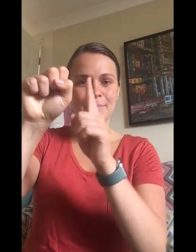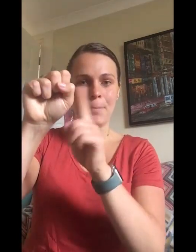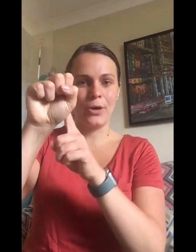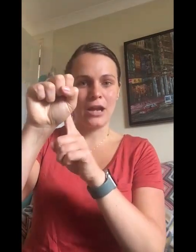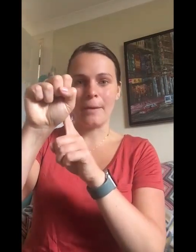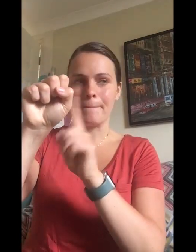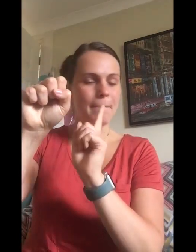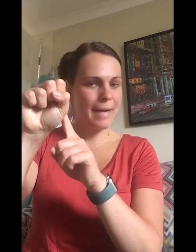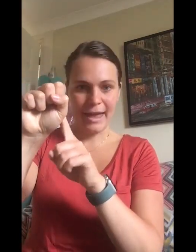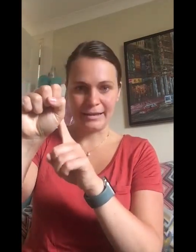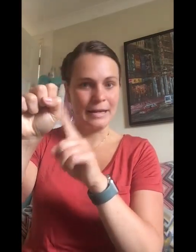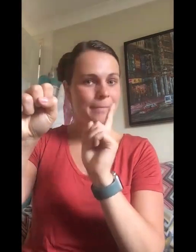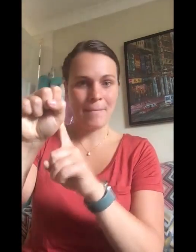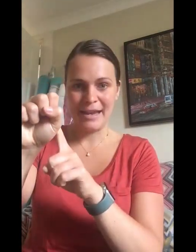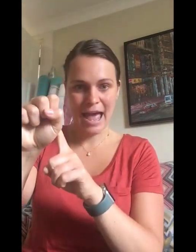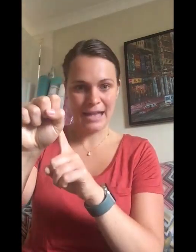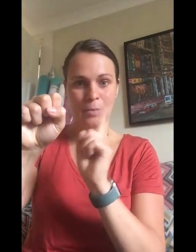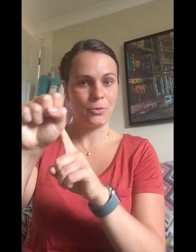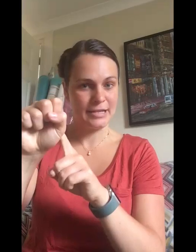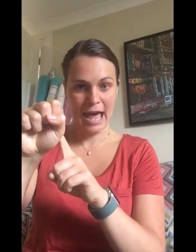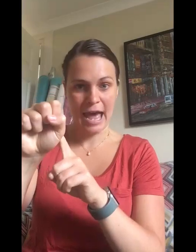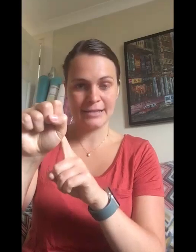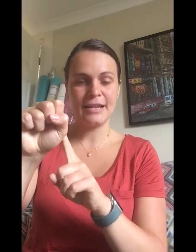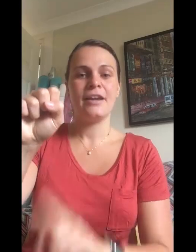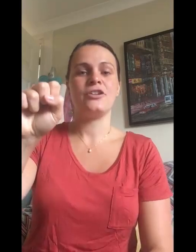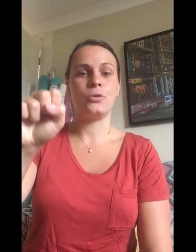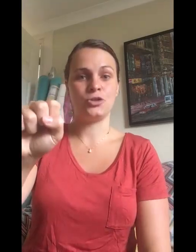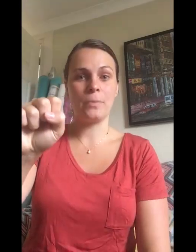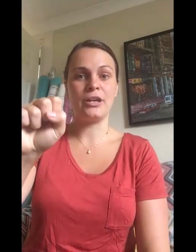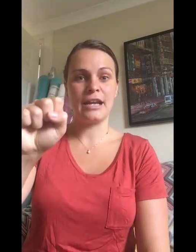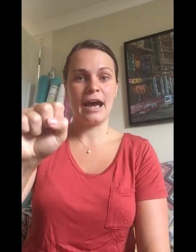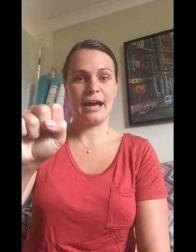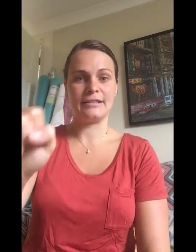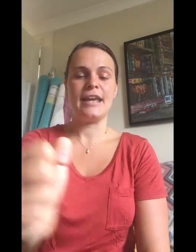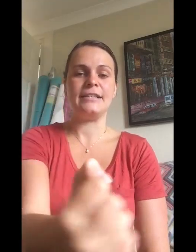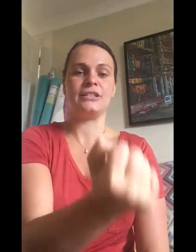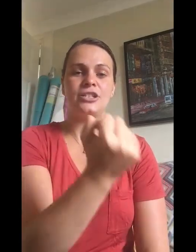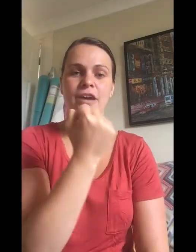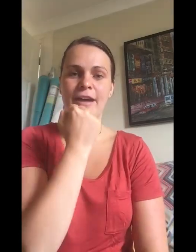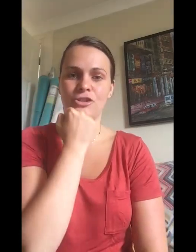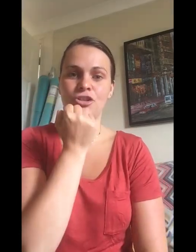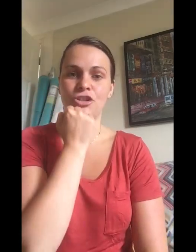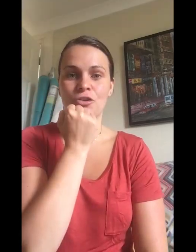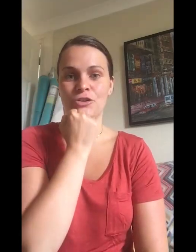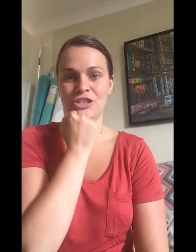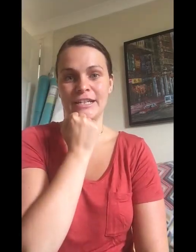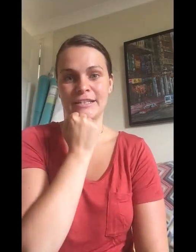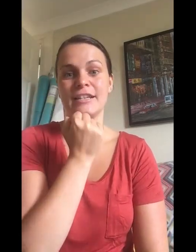my pointer, my pen hands, my pointer hands. Your dominant hand is going to turn around, you're going to knock on your chin